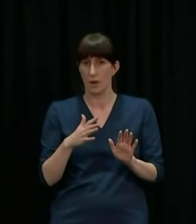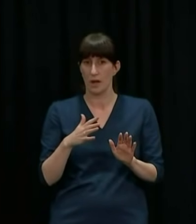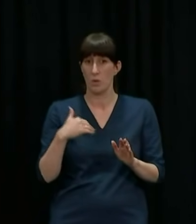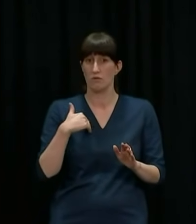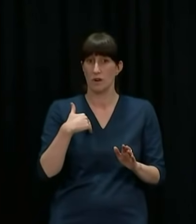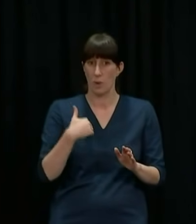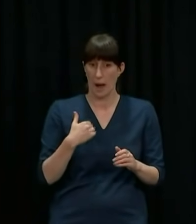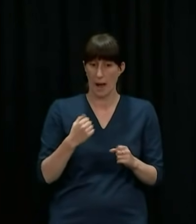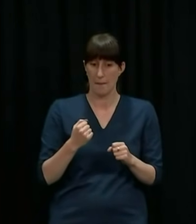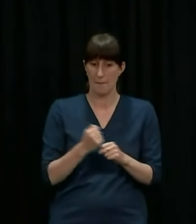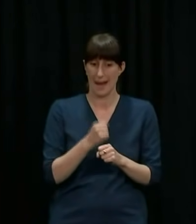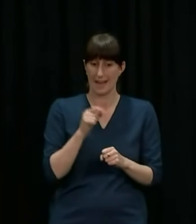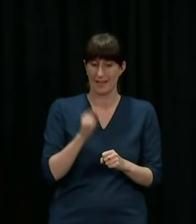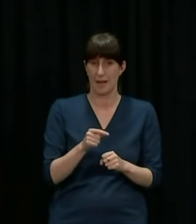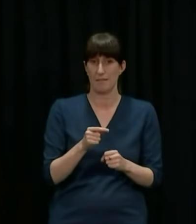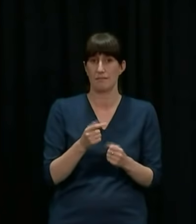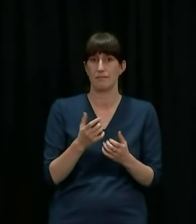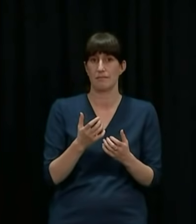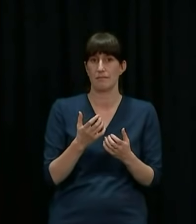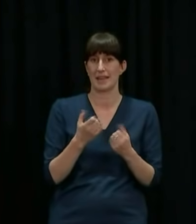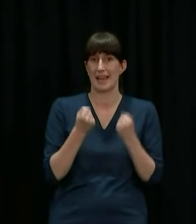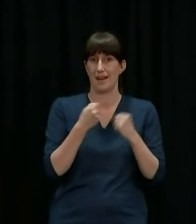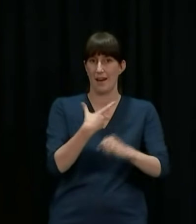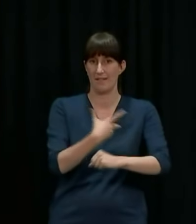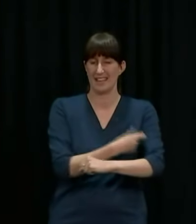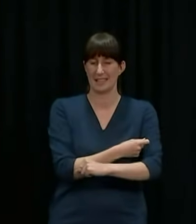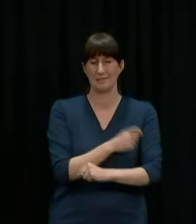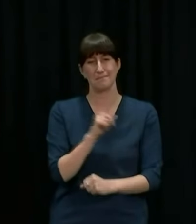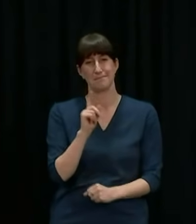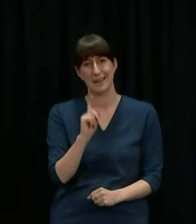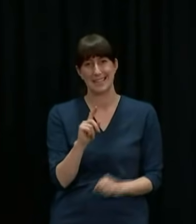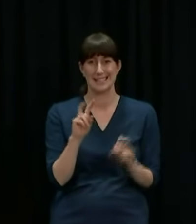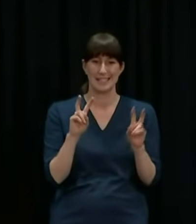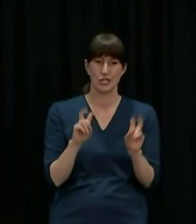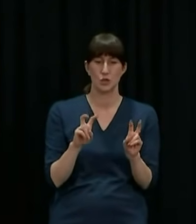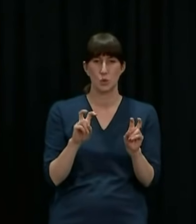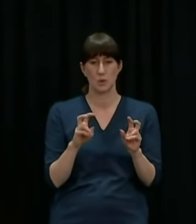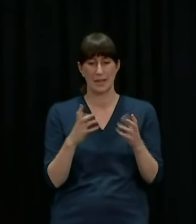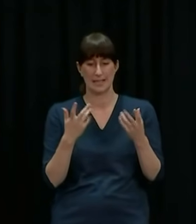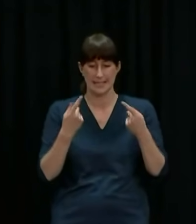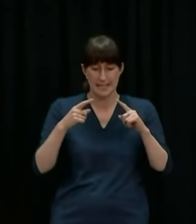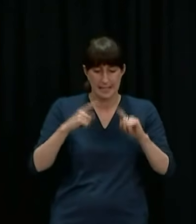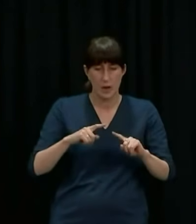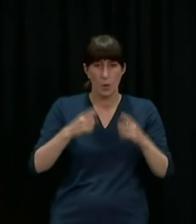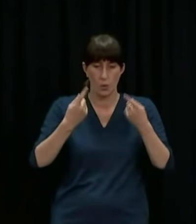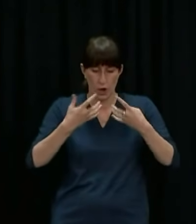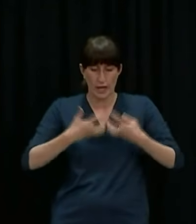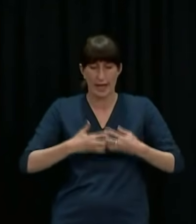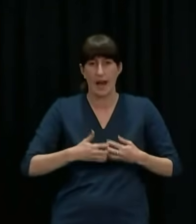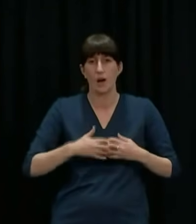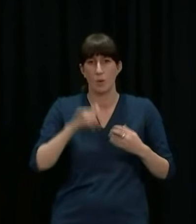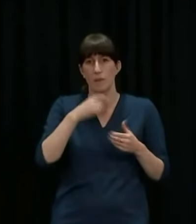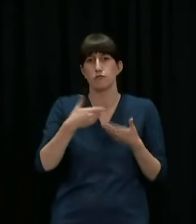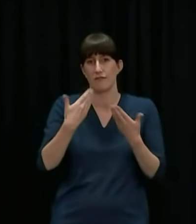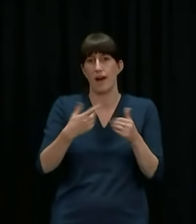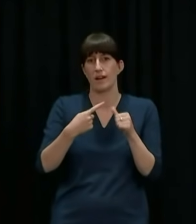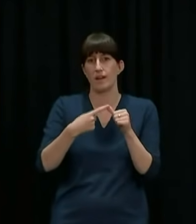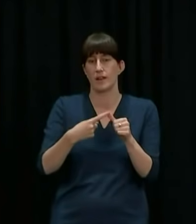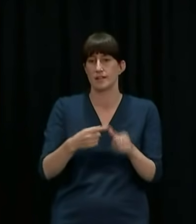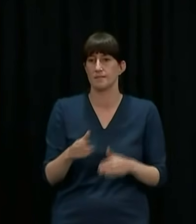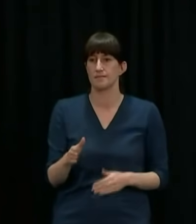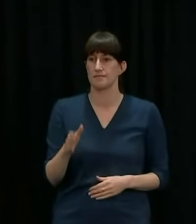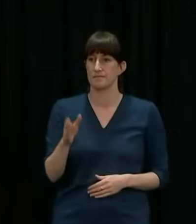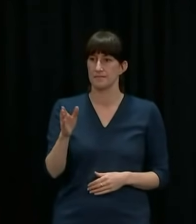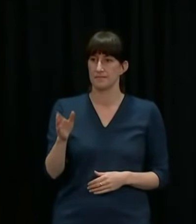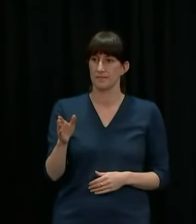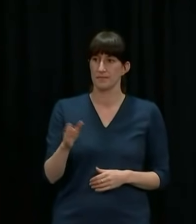been discussed here by the Prime Minister, that does raise some issues. We are still having a look at that, and we will provide advice. We'll come to Jane, then Derek, then Jason. So